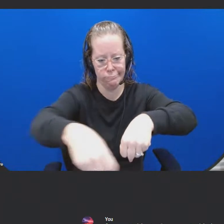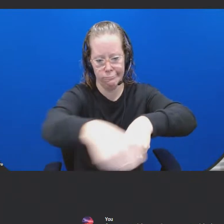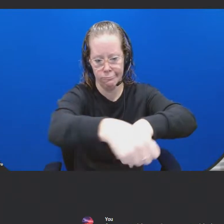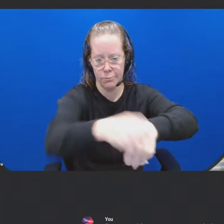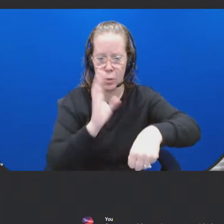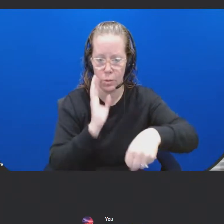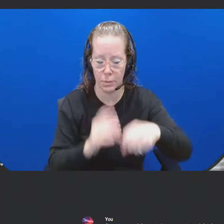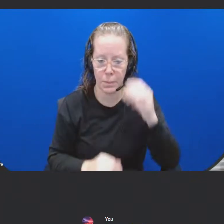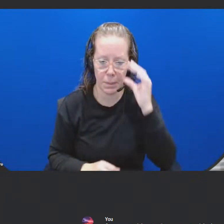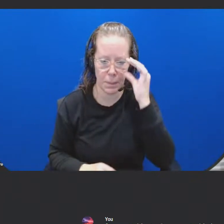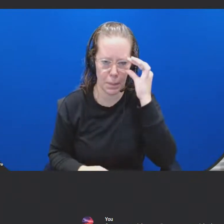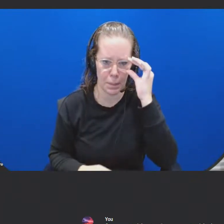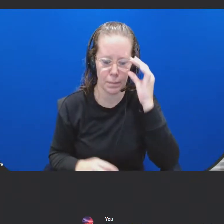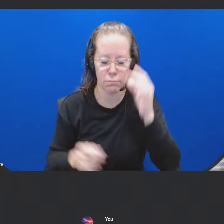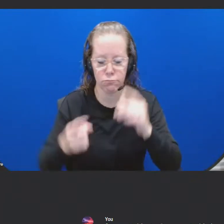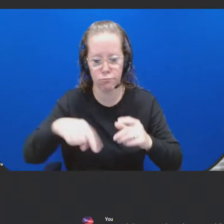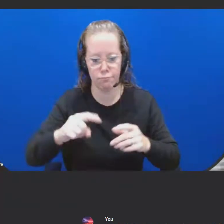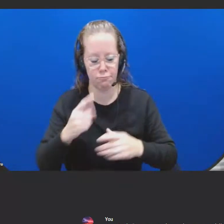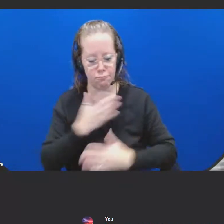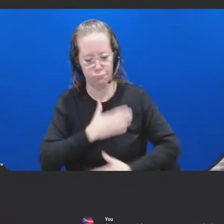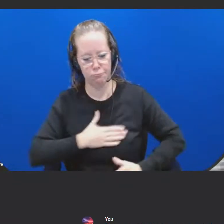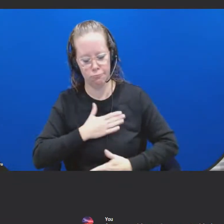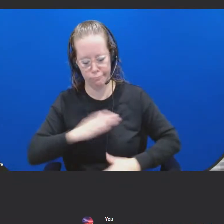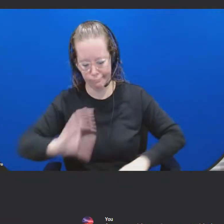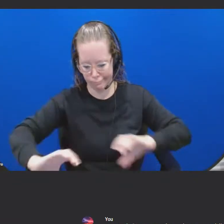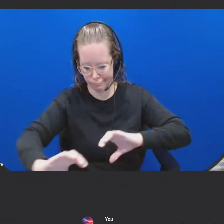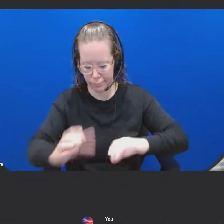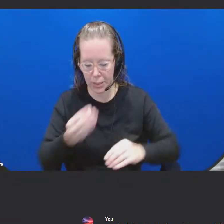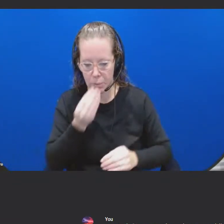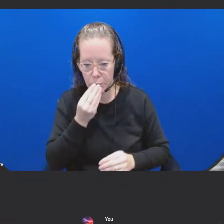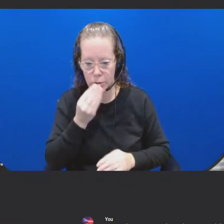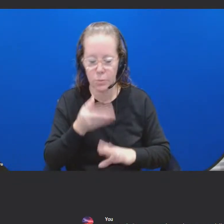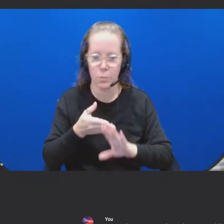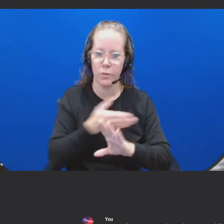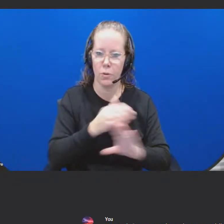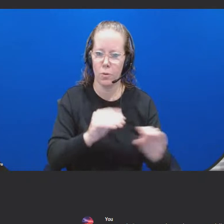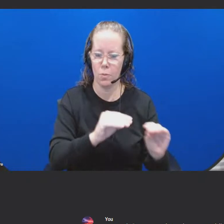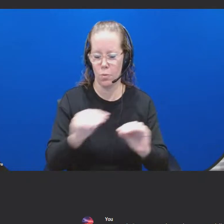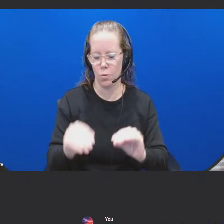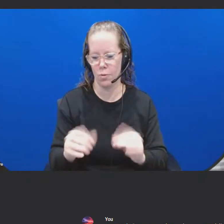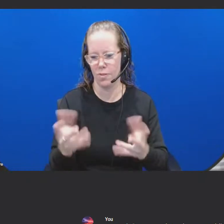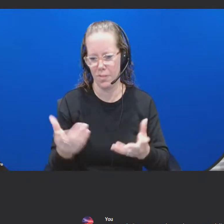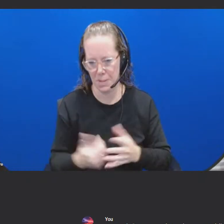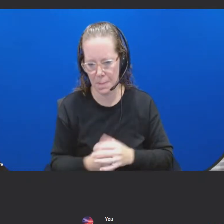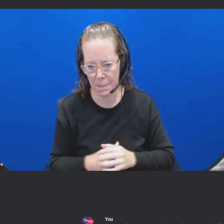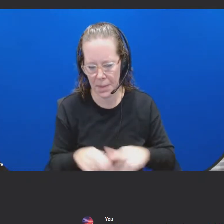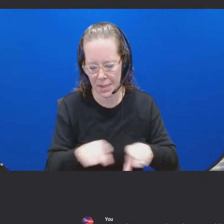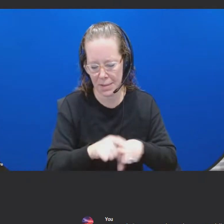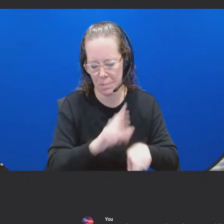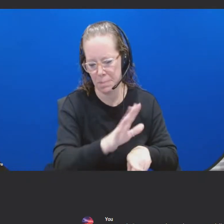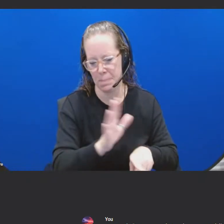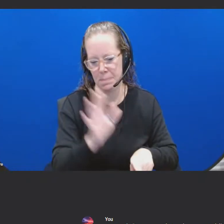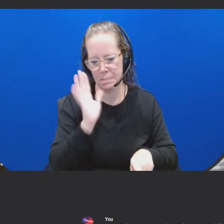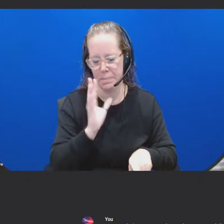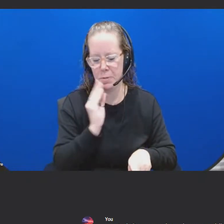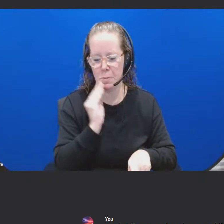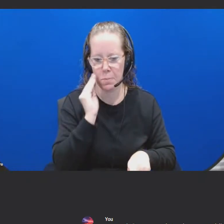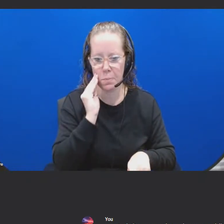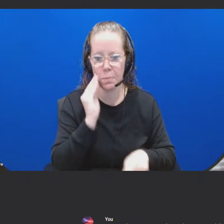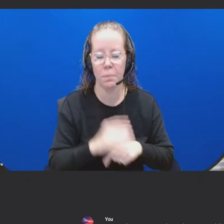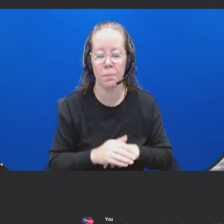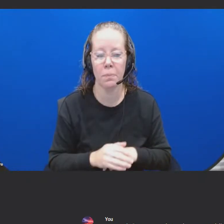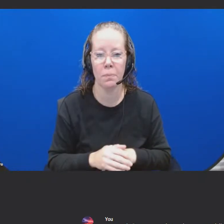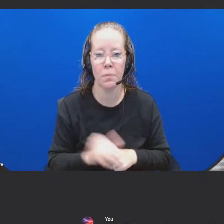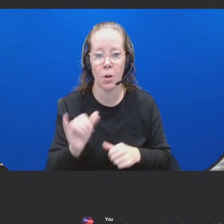able to enjoy the meals the way they used to before they moved into the home. We're also going to be